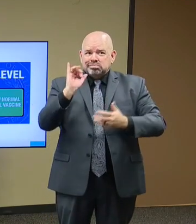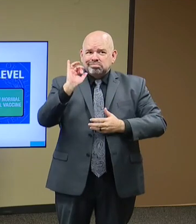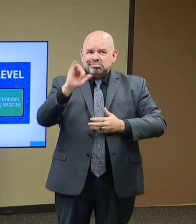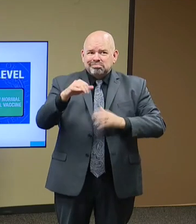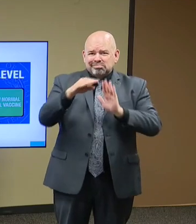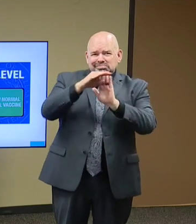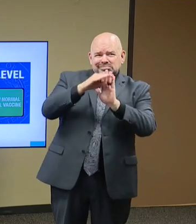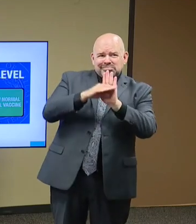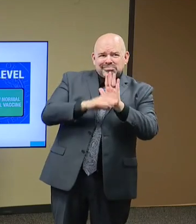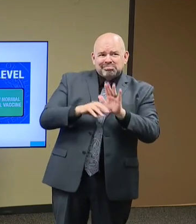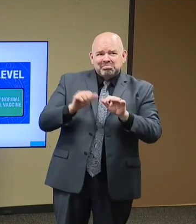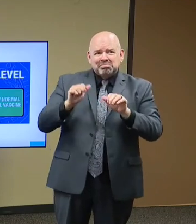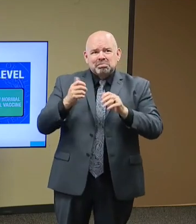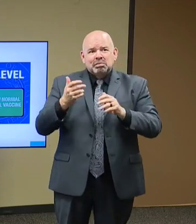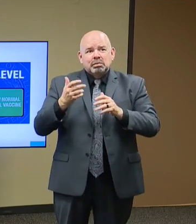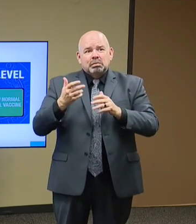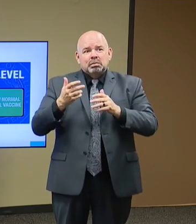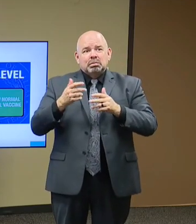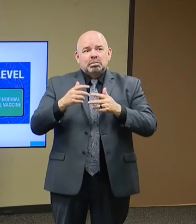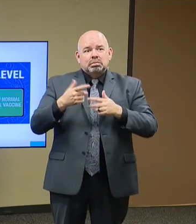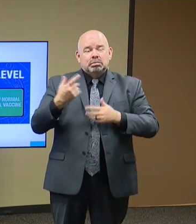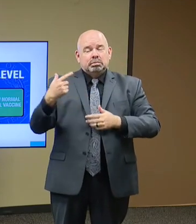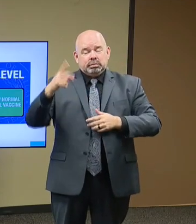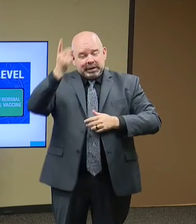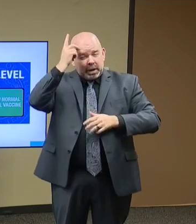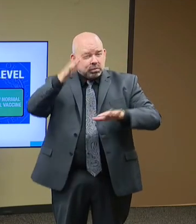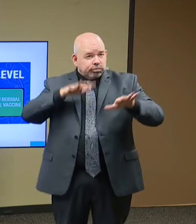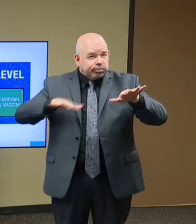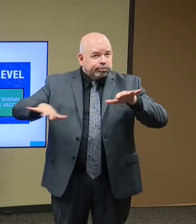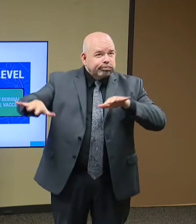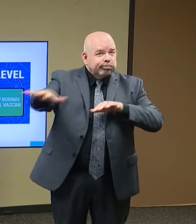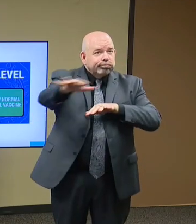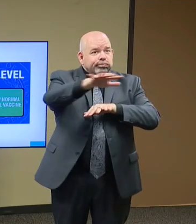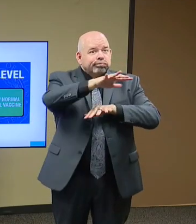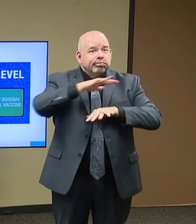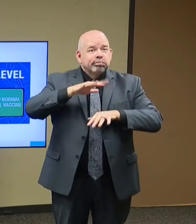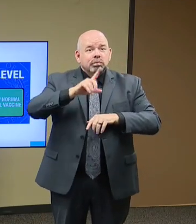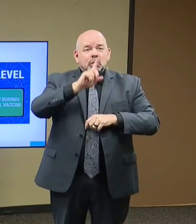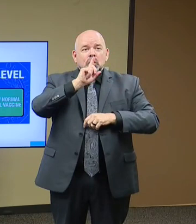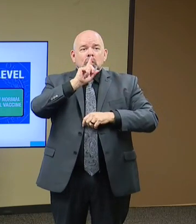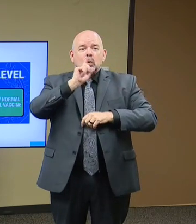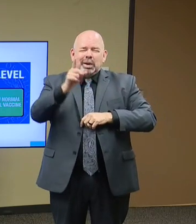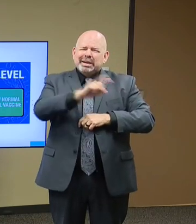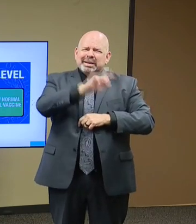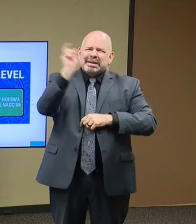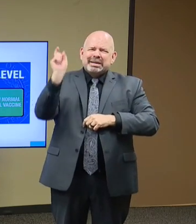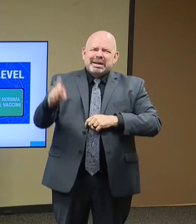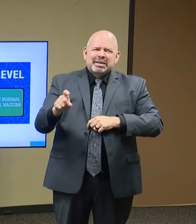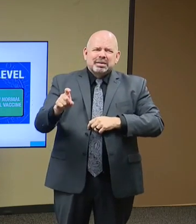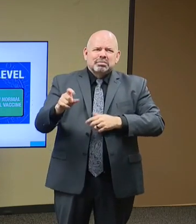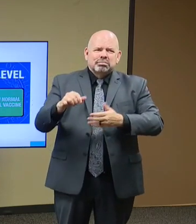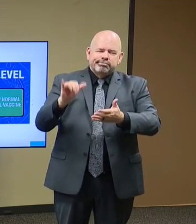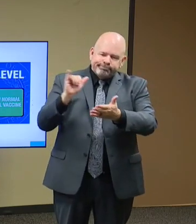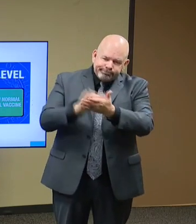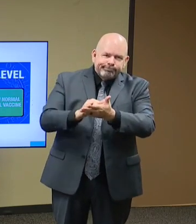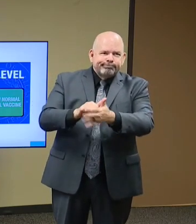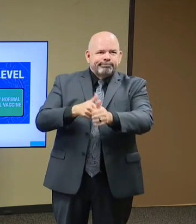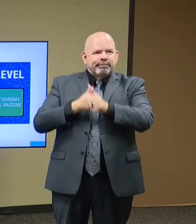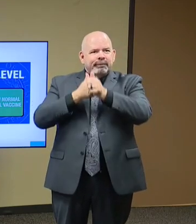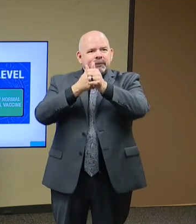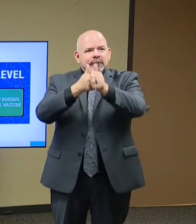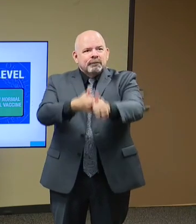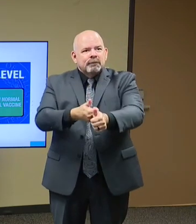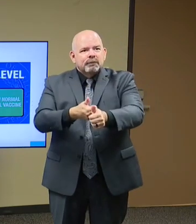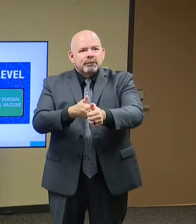Dallas County, and really all of North Texas and our businesses, to continue to follow public health recommendations for masking,